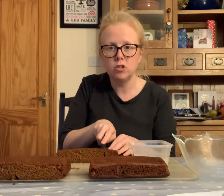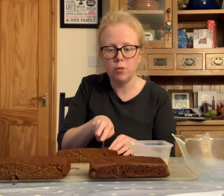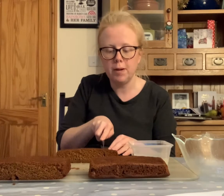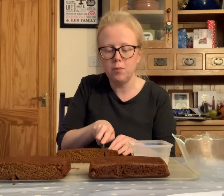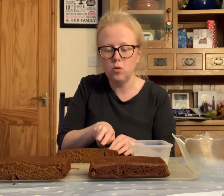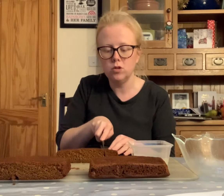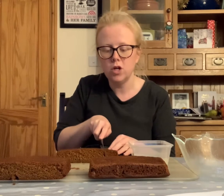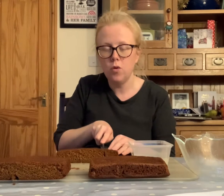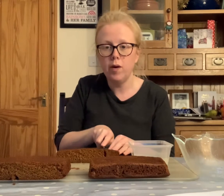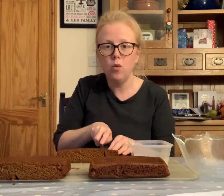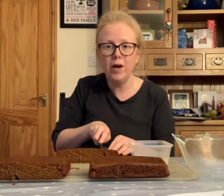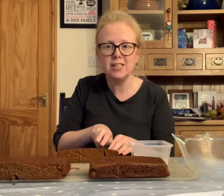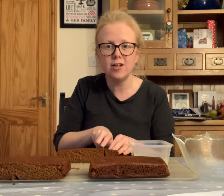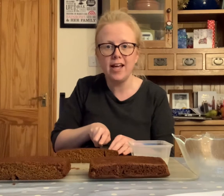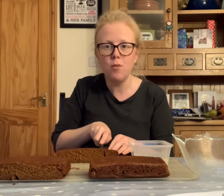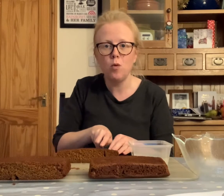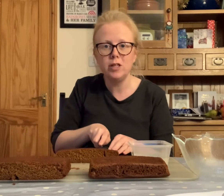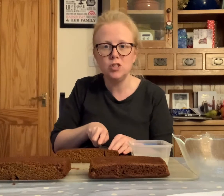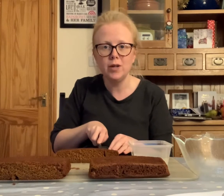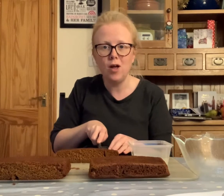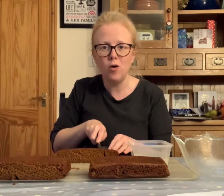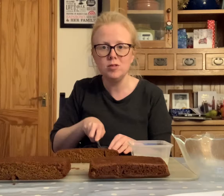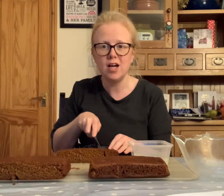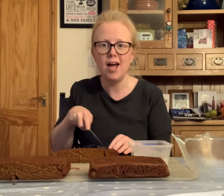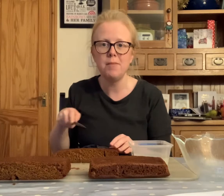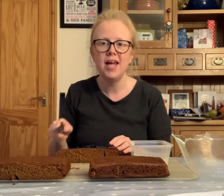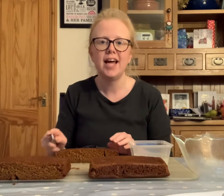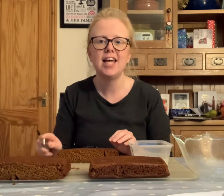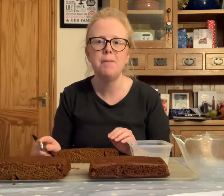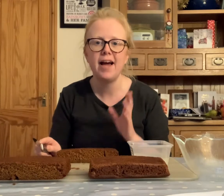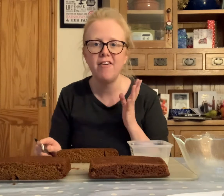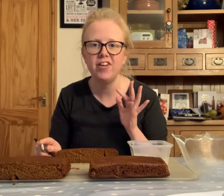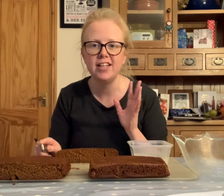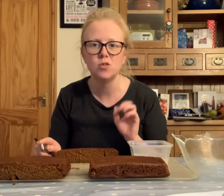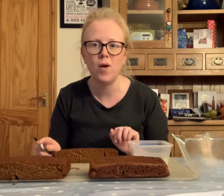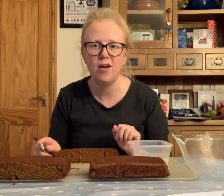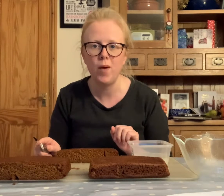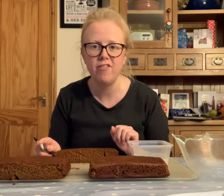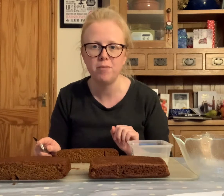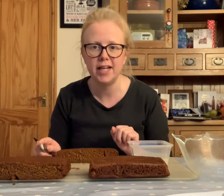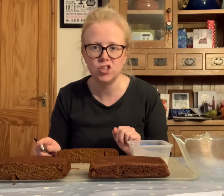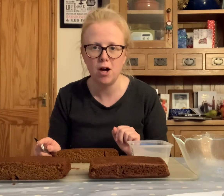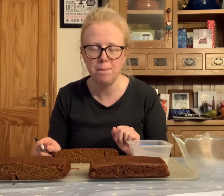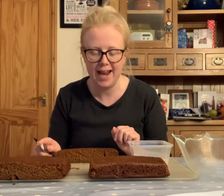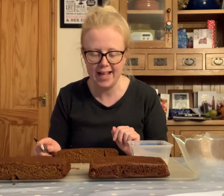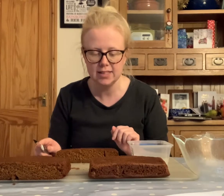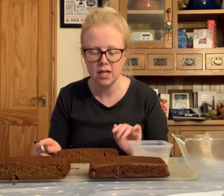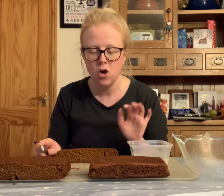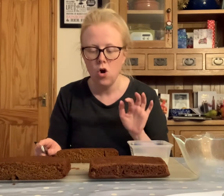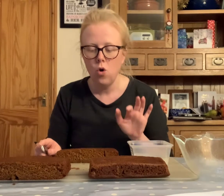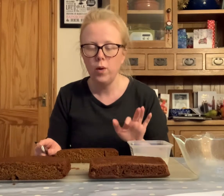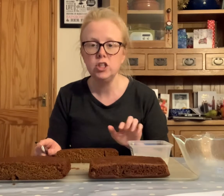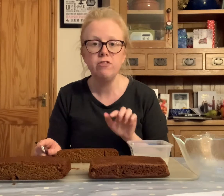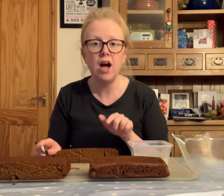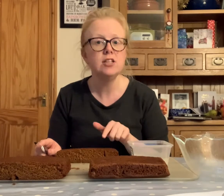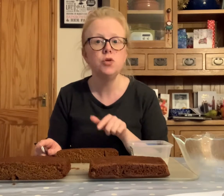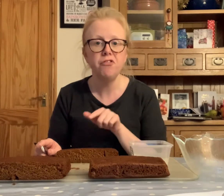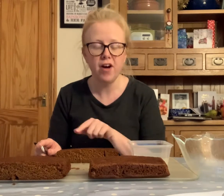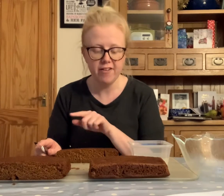chopping board. We're always looking at what we're doing the whole time and keeping our fingers well away from that sharp blade. Once you've cut your 5